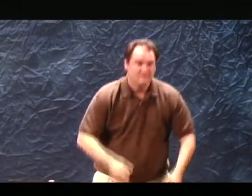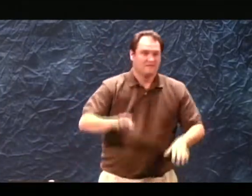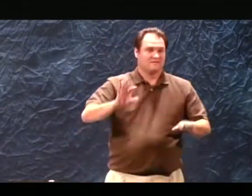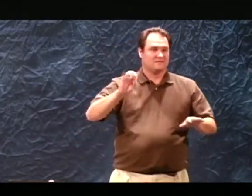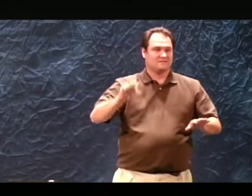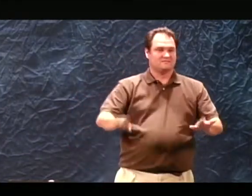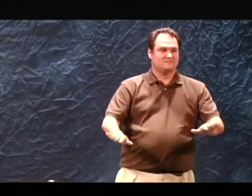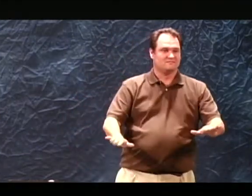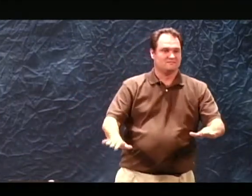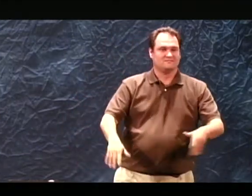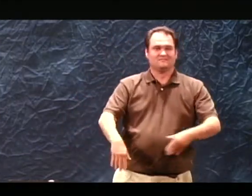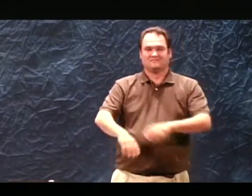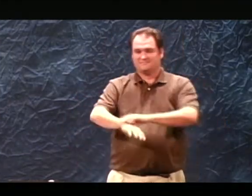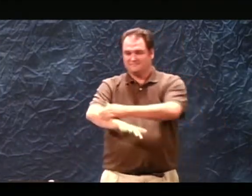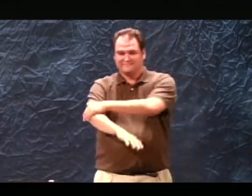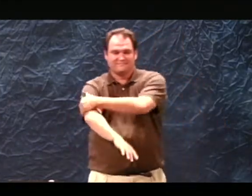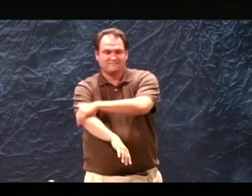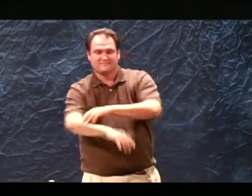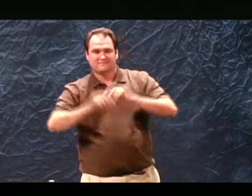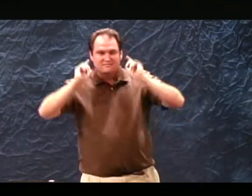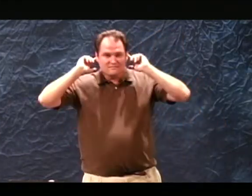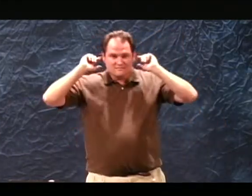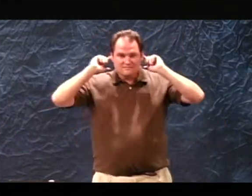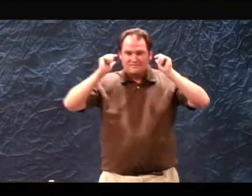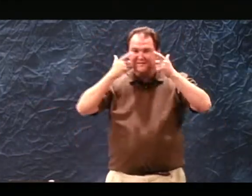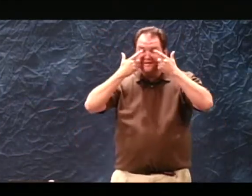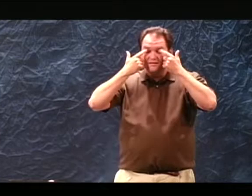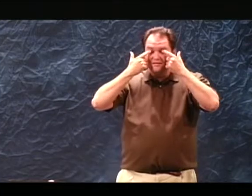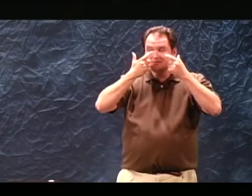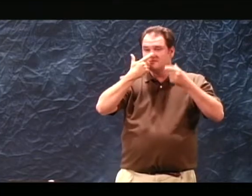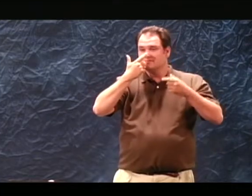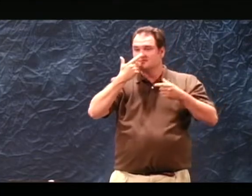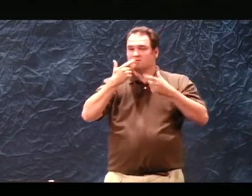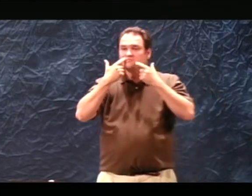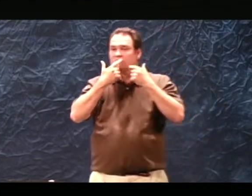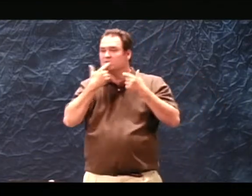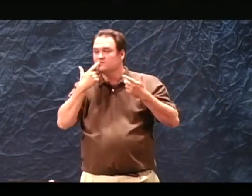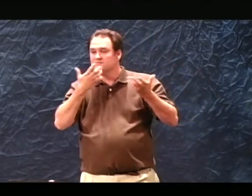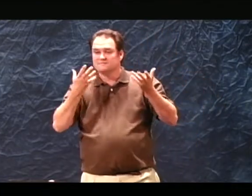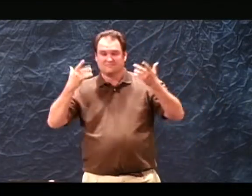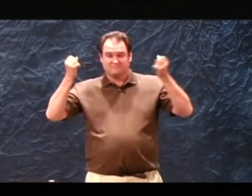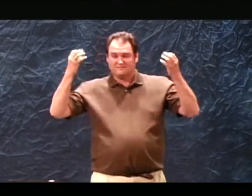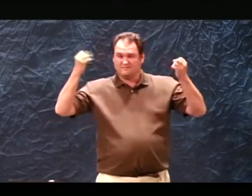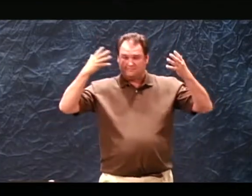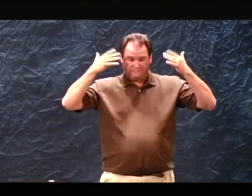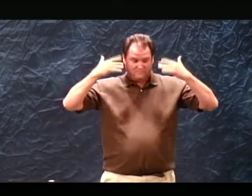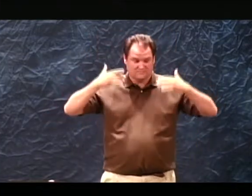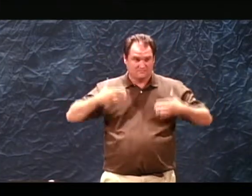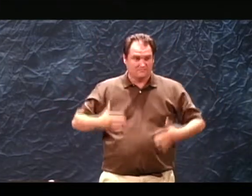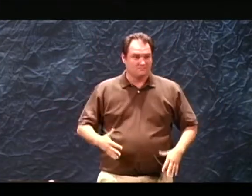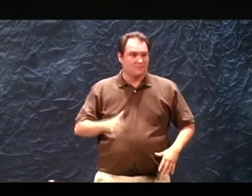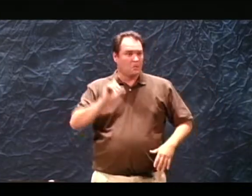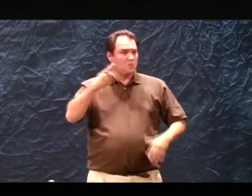these bones and muscles and tissues put together there are many members of my one